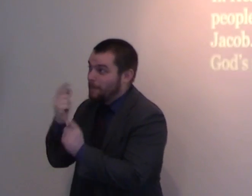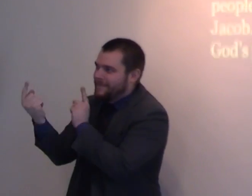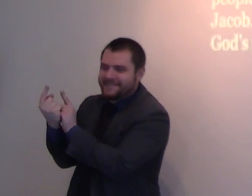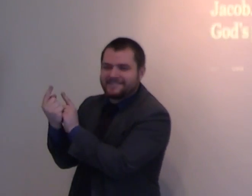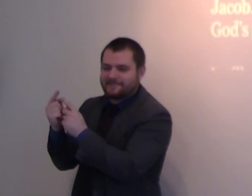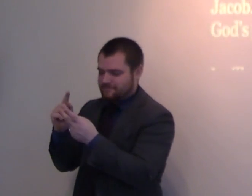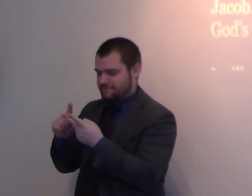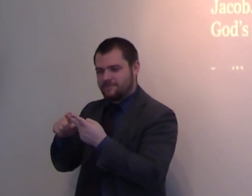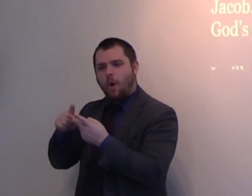Isaac,